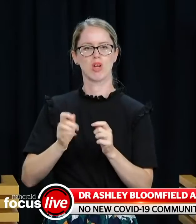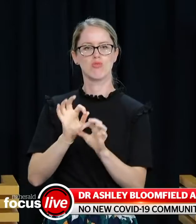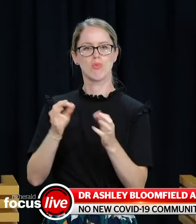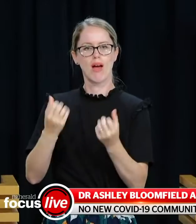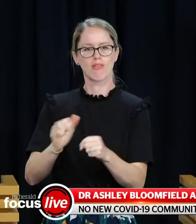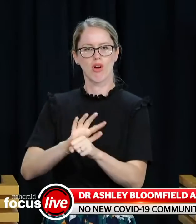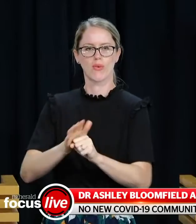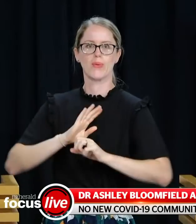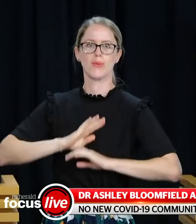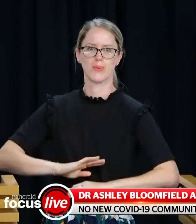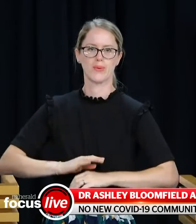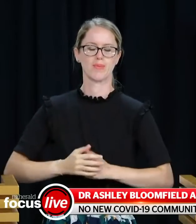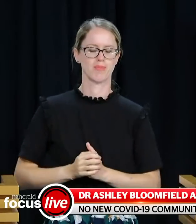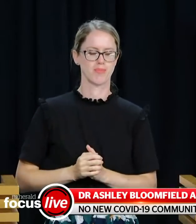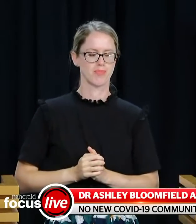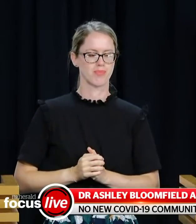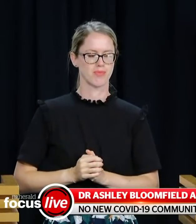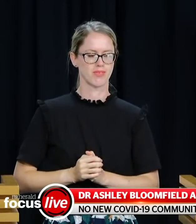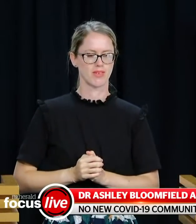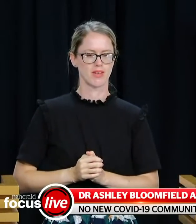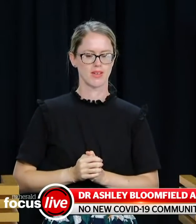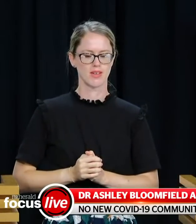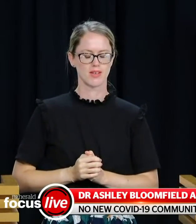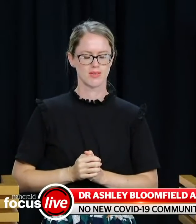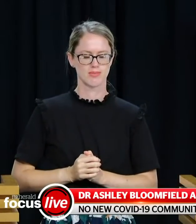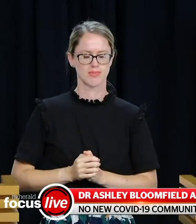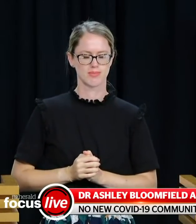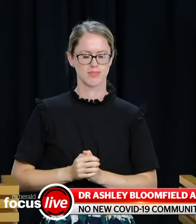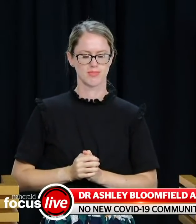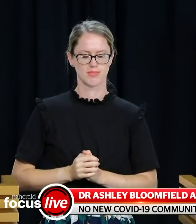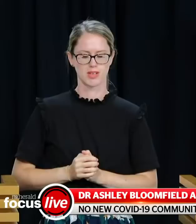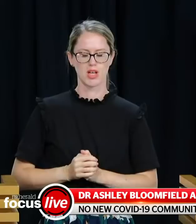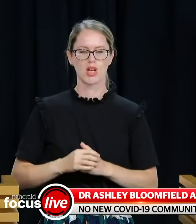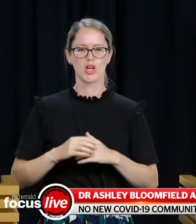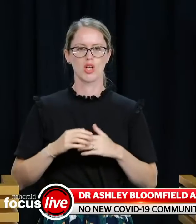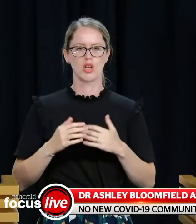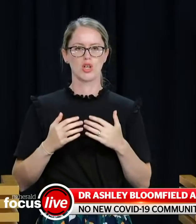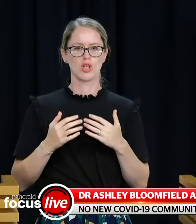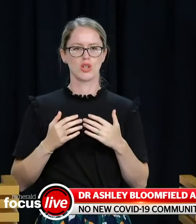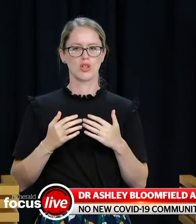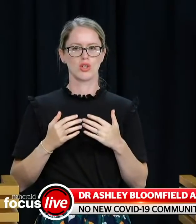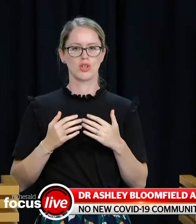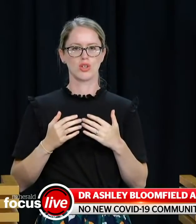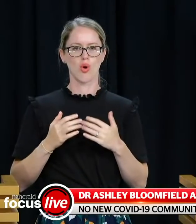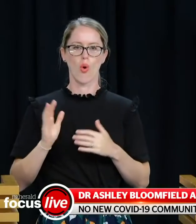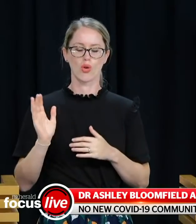all had a test have returned negative test results, except for 3